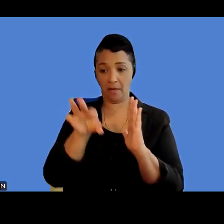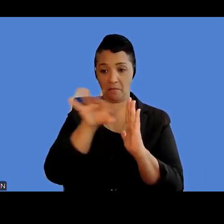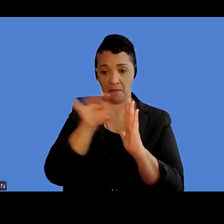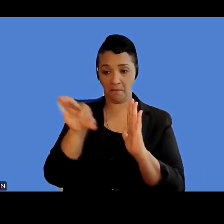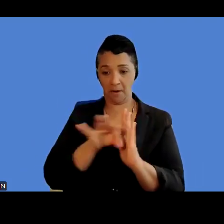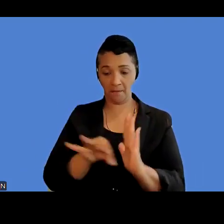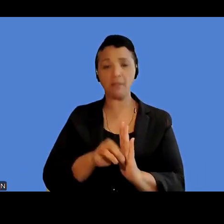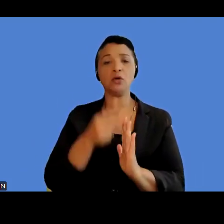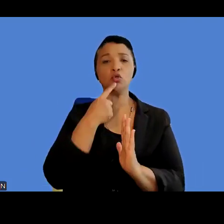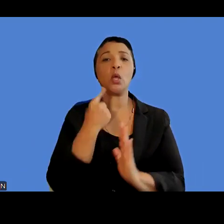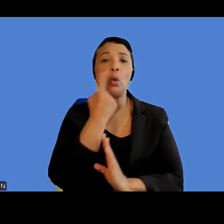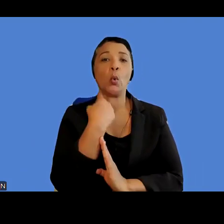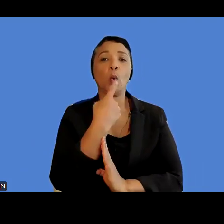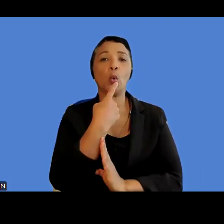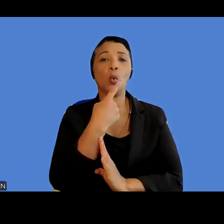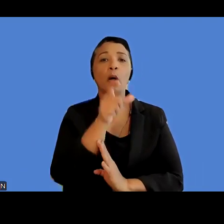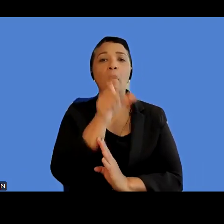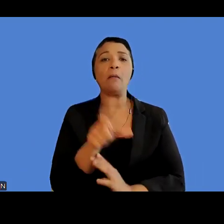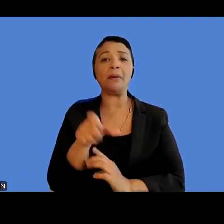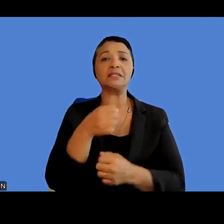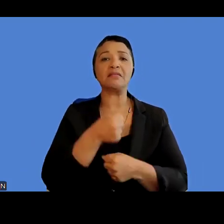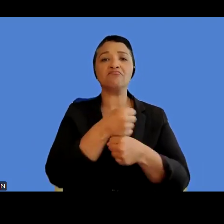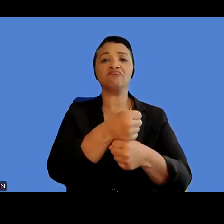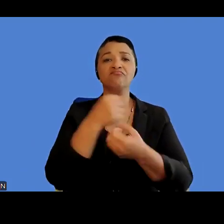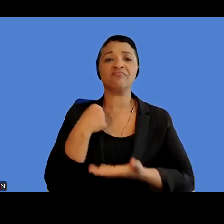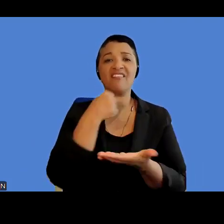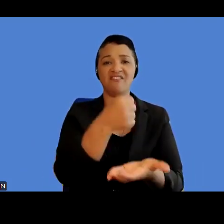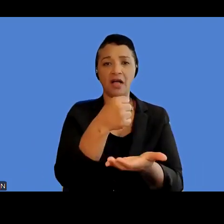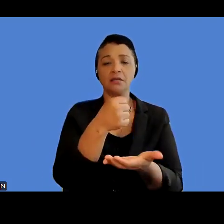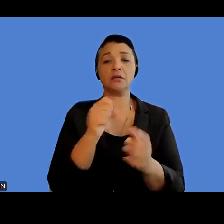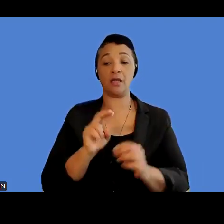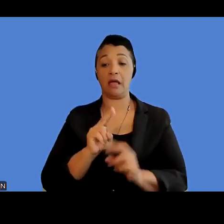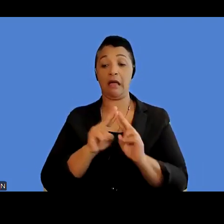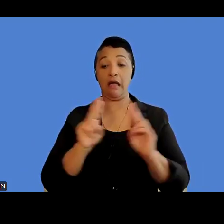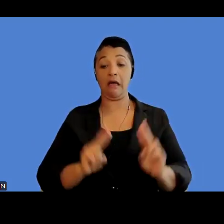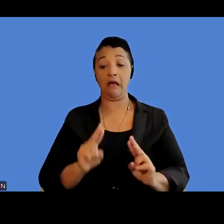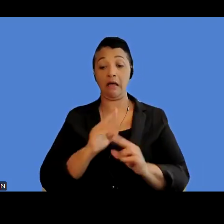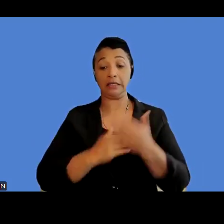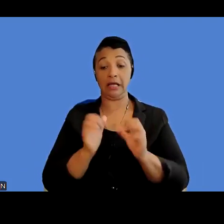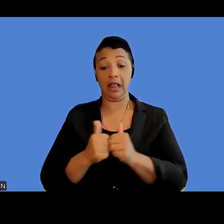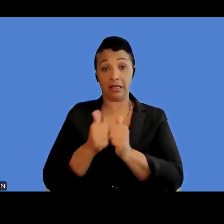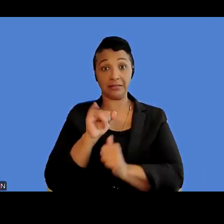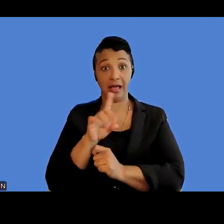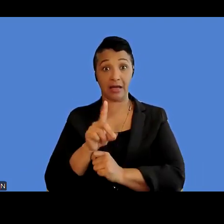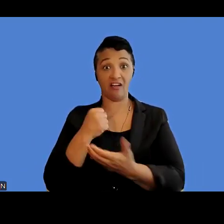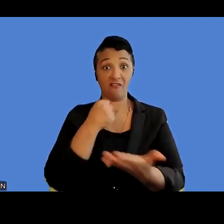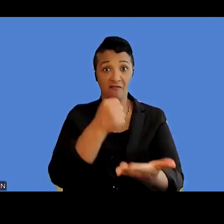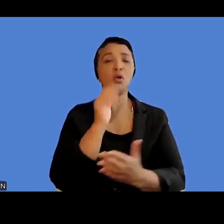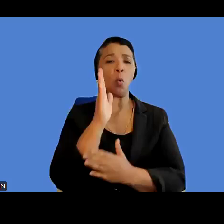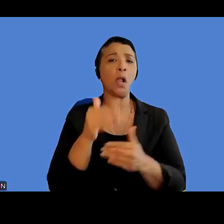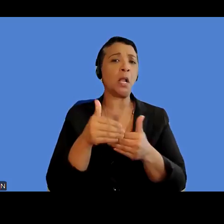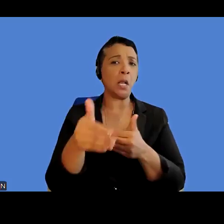funded through the IDA funding to attend the GDS. We're, of